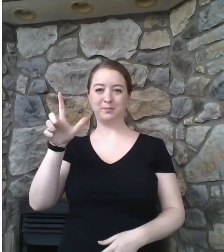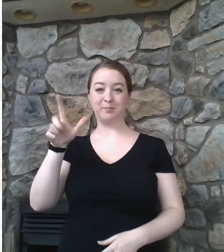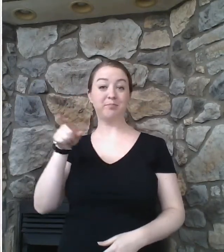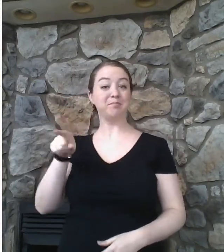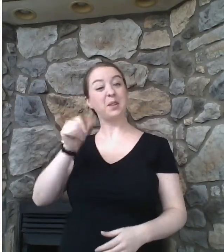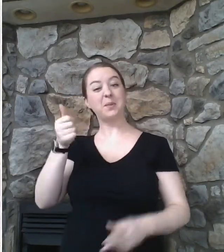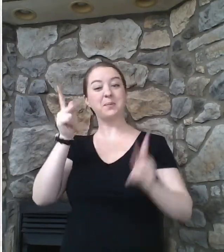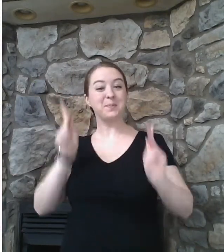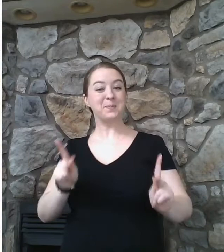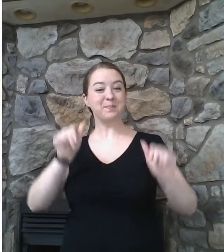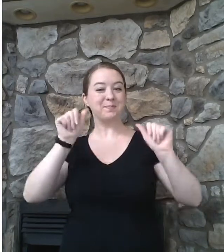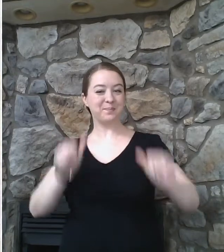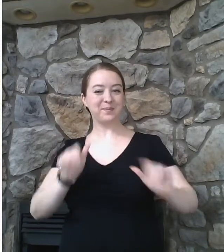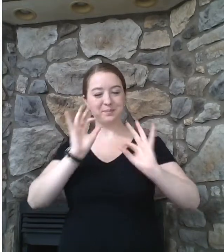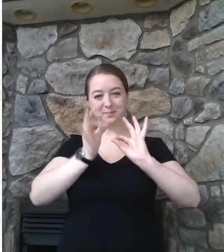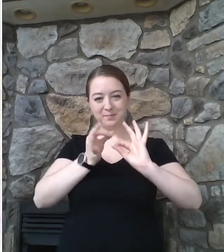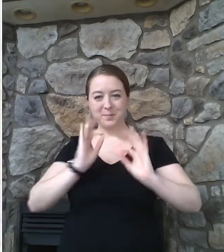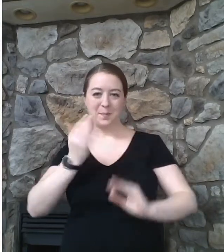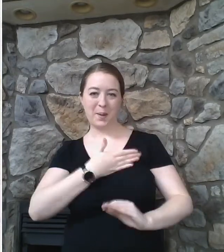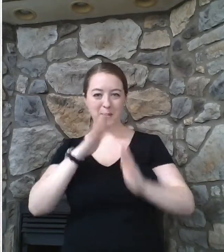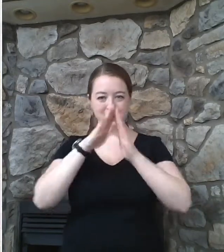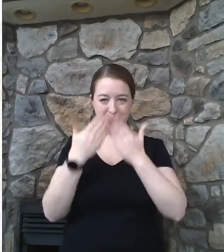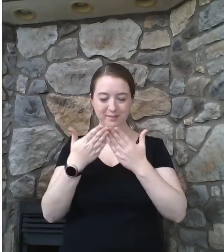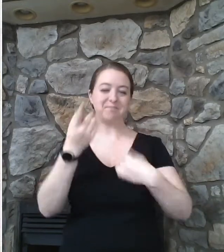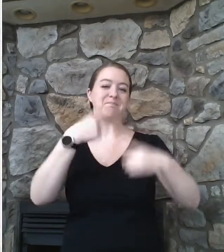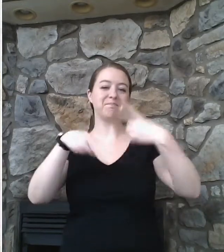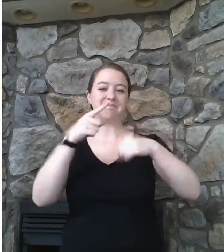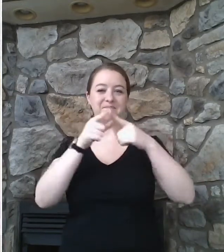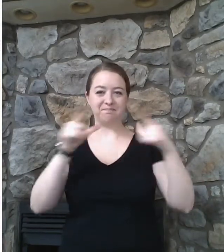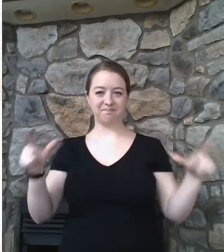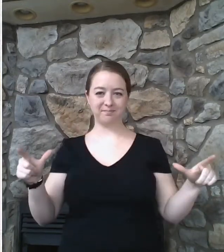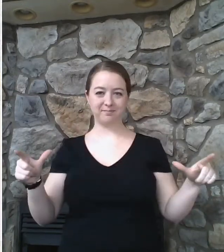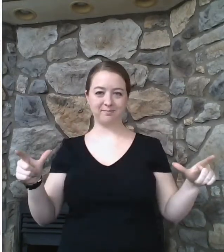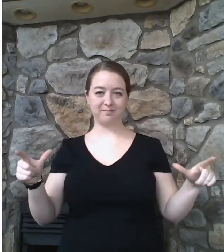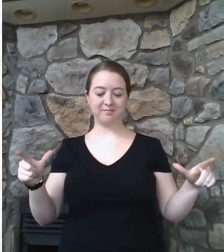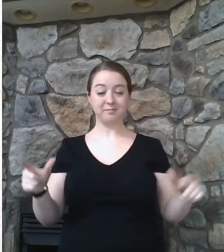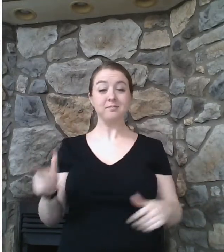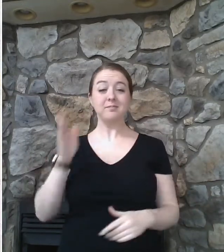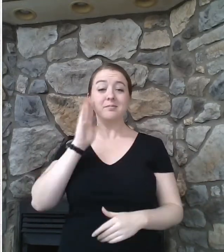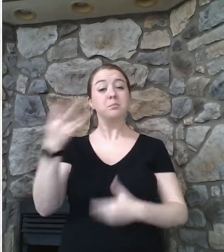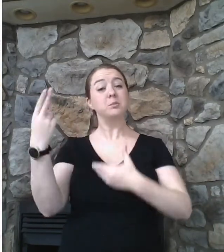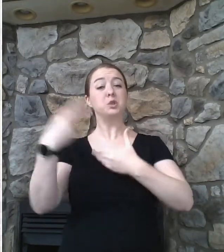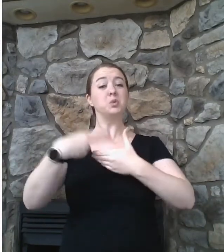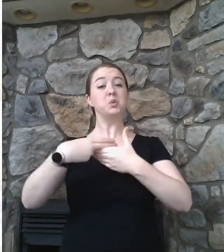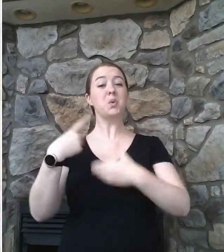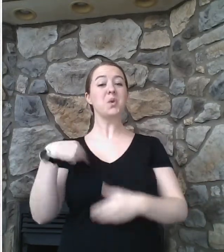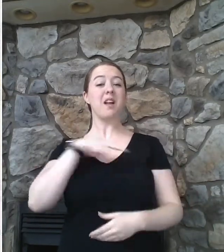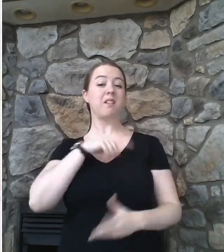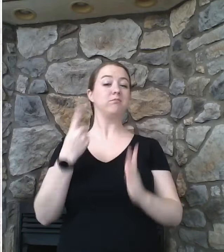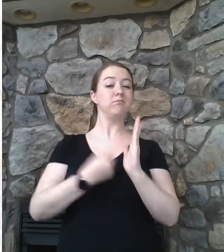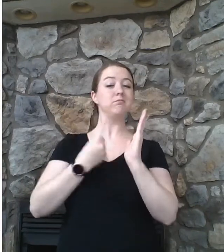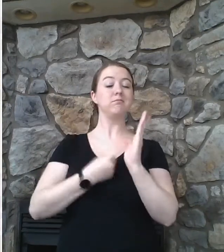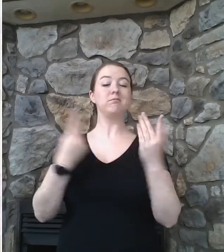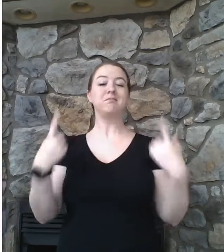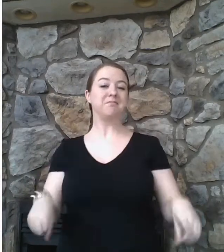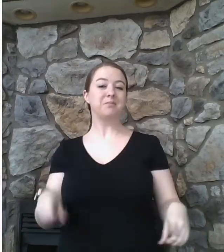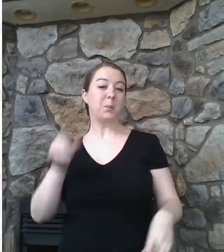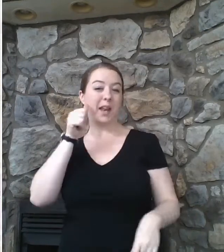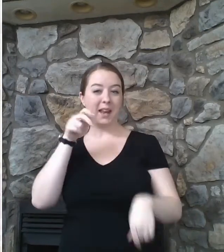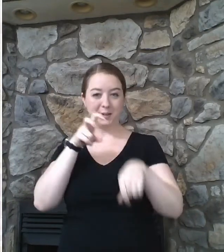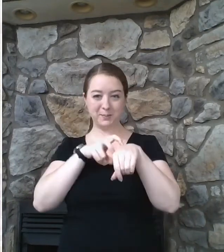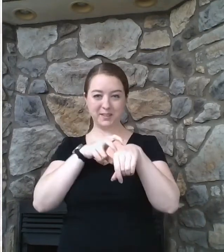Purl. She's another person who can interpret our books into American Sign Language. She's going to be joining